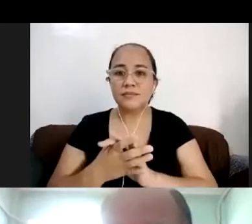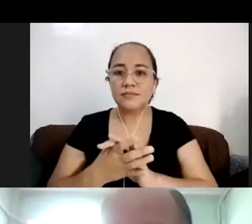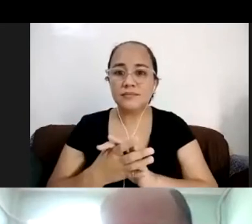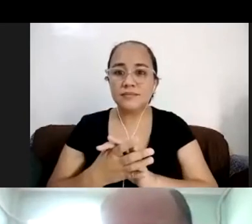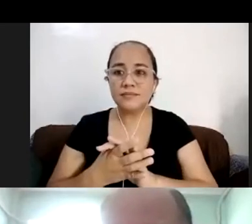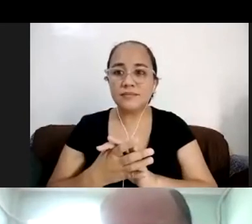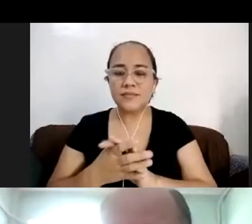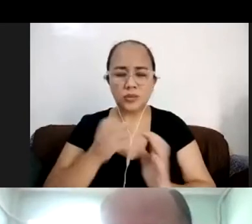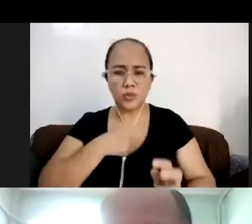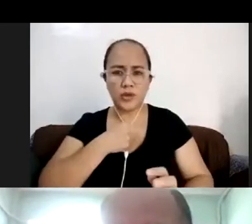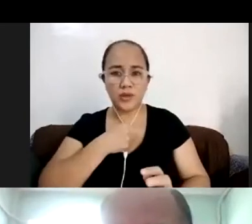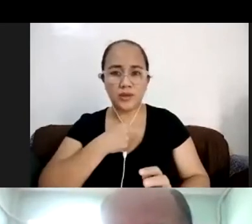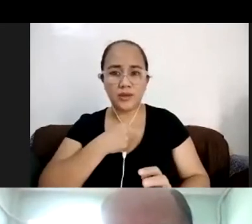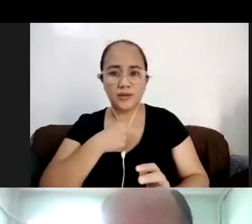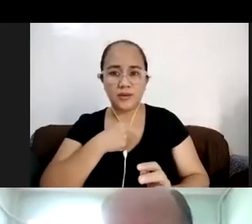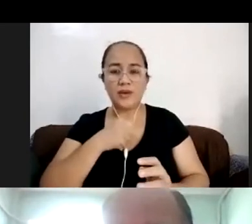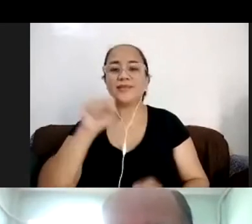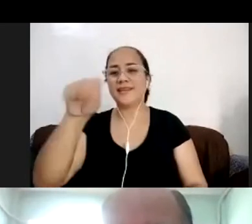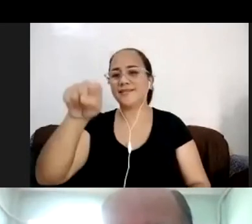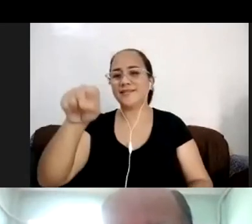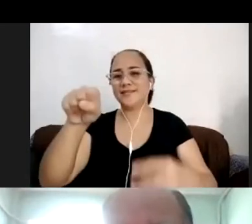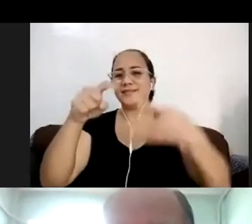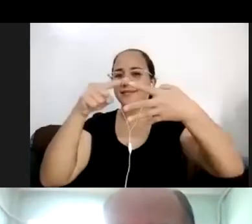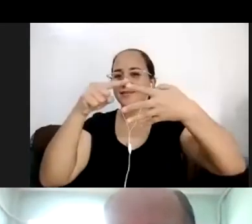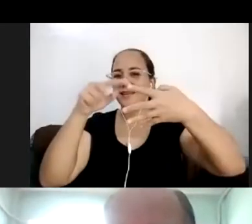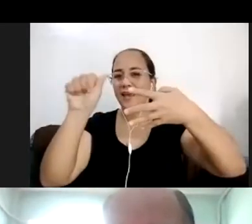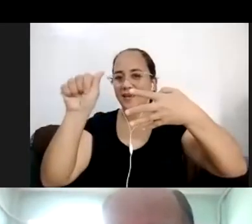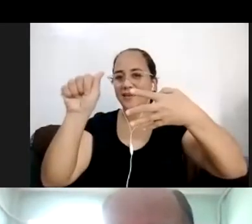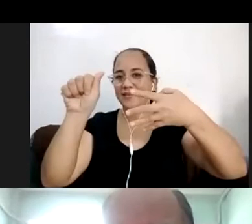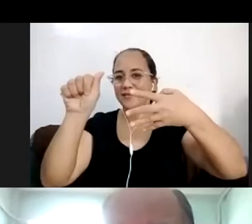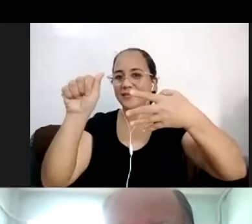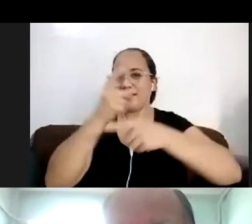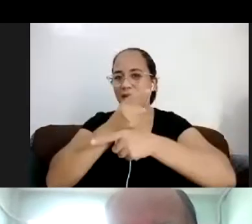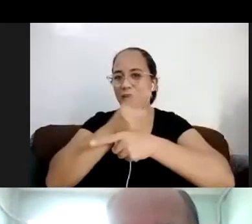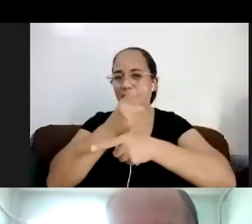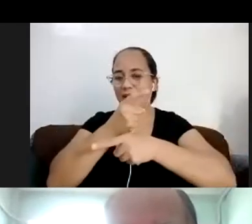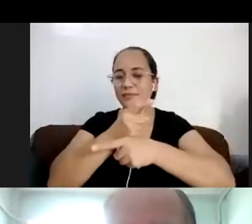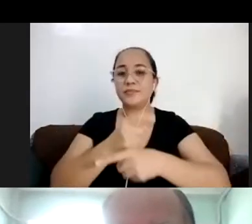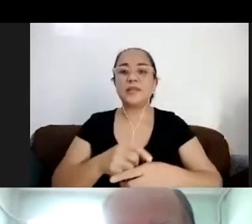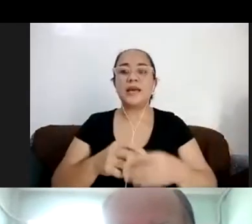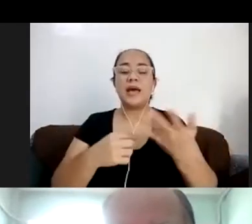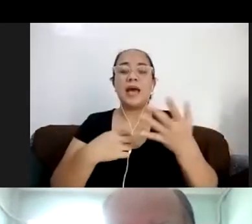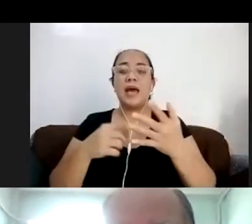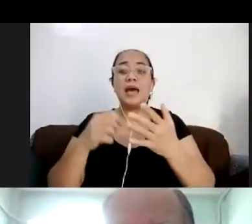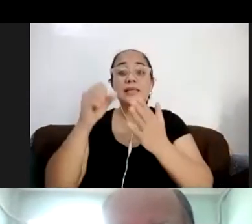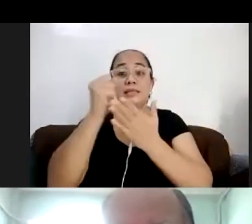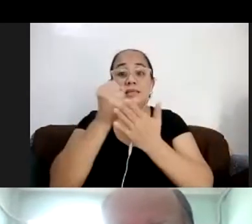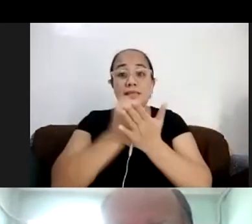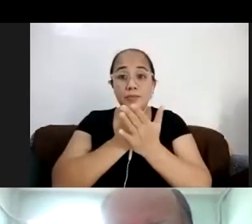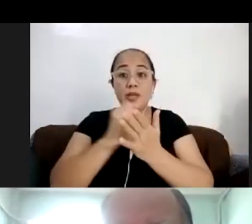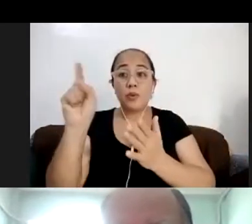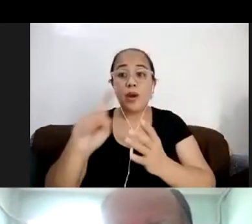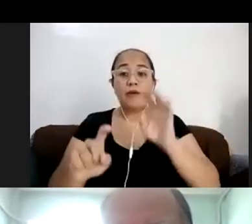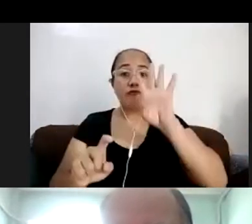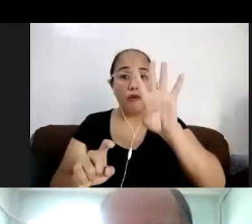Jasmine saying A? Yes, A is correct. The subject of the sentence is 4,